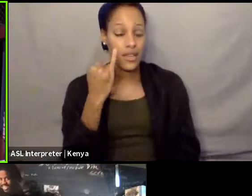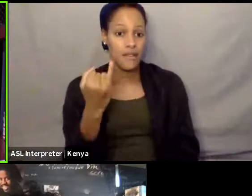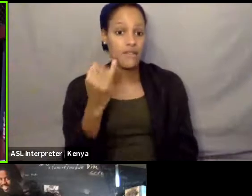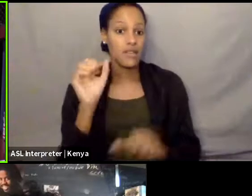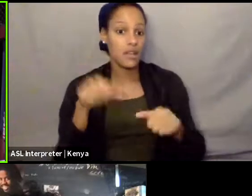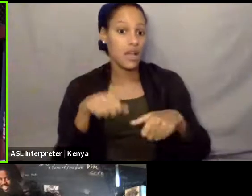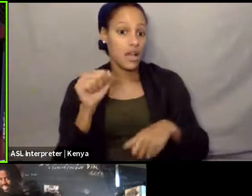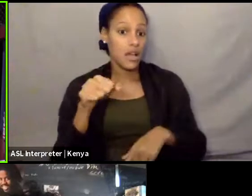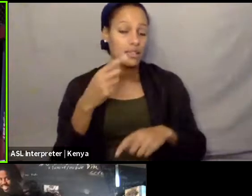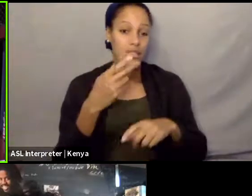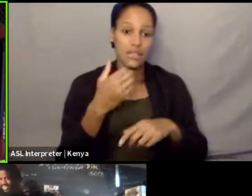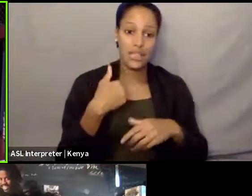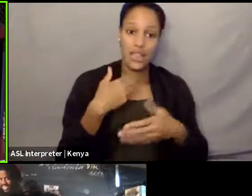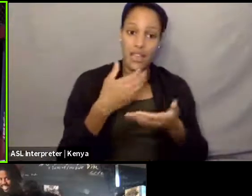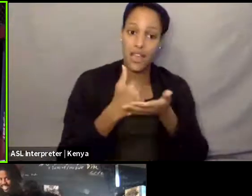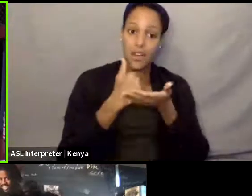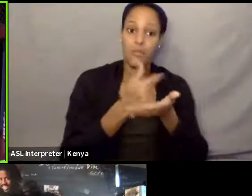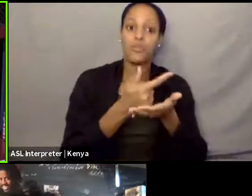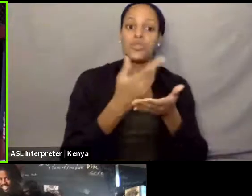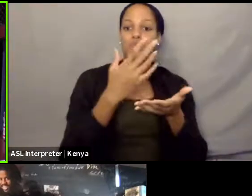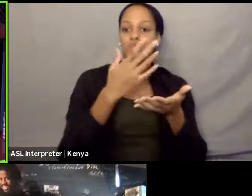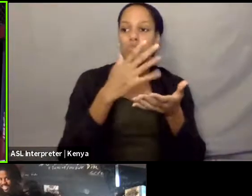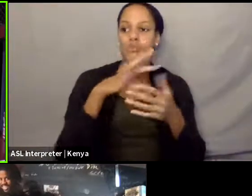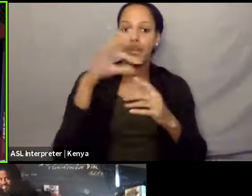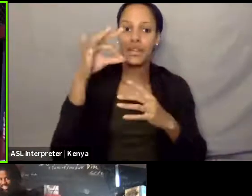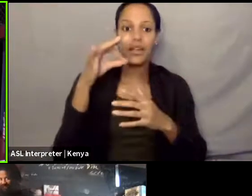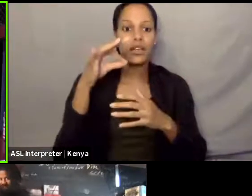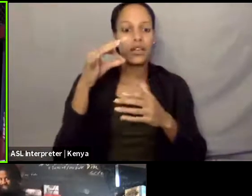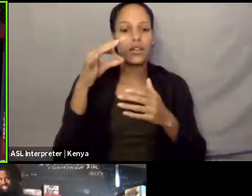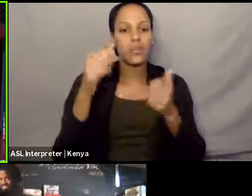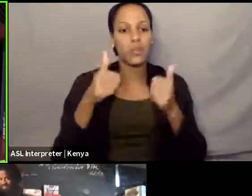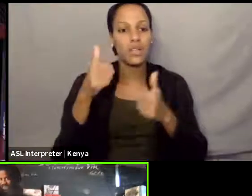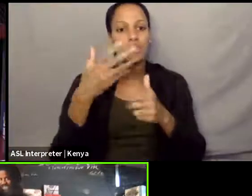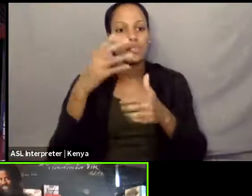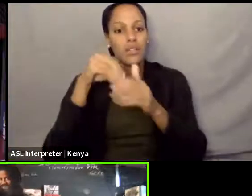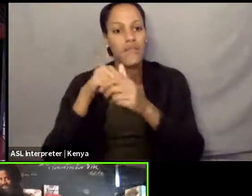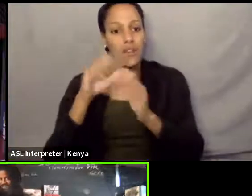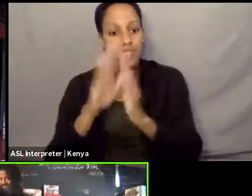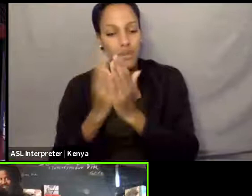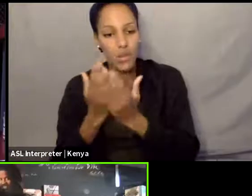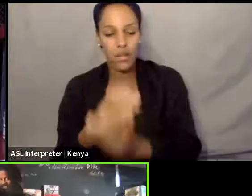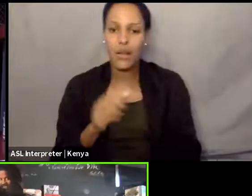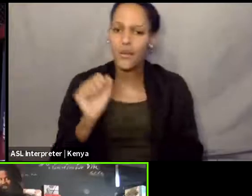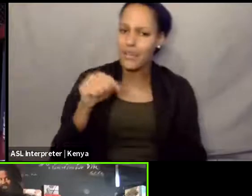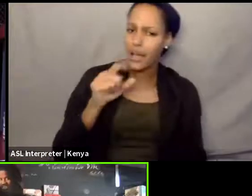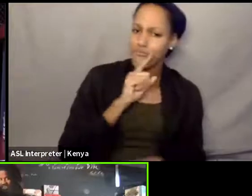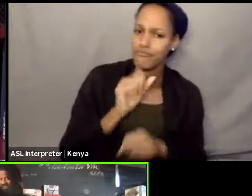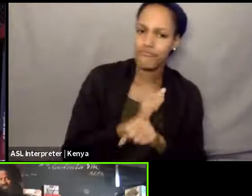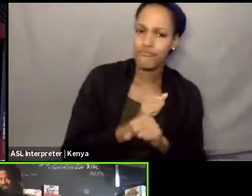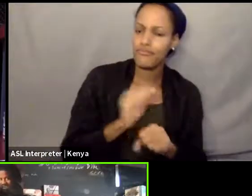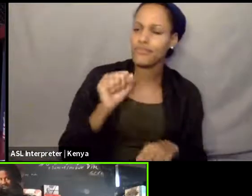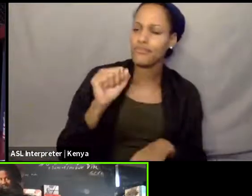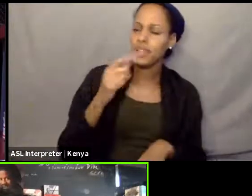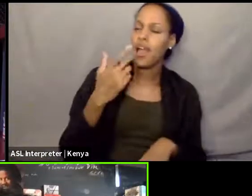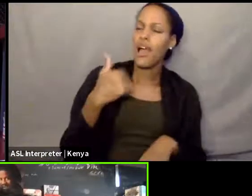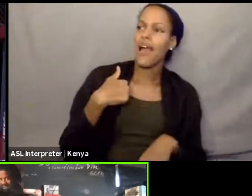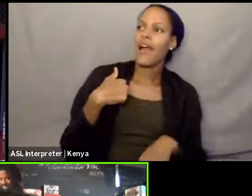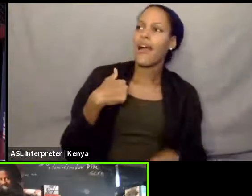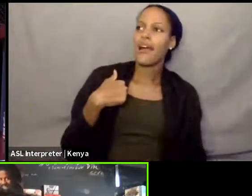choose which ones made it into the book? Yeah, for sure. I am,